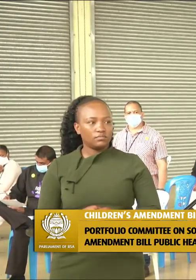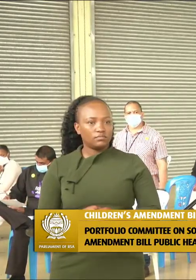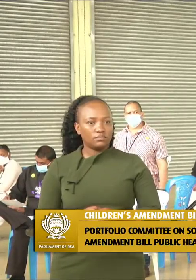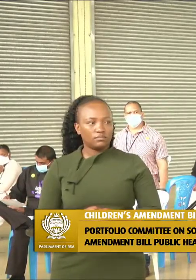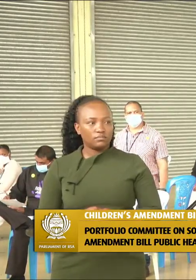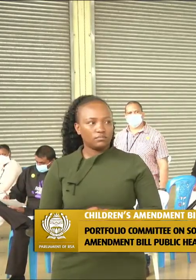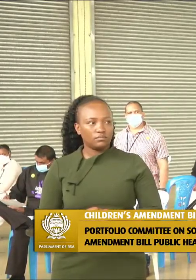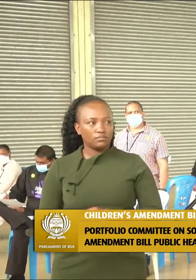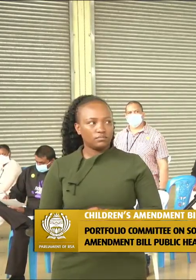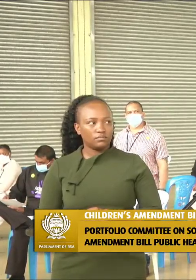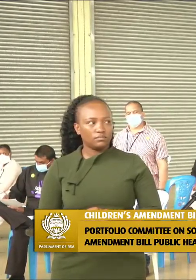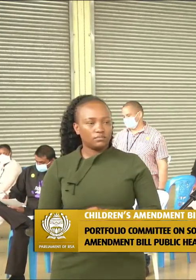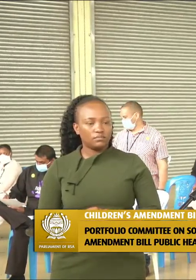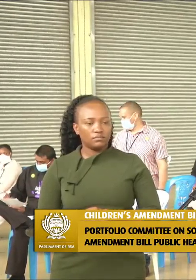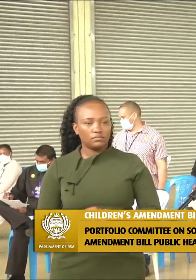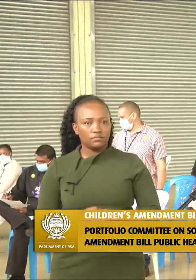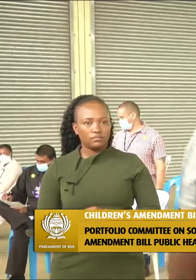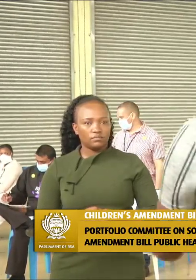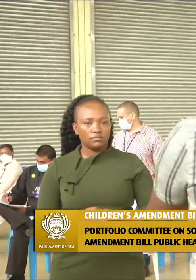umuntu.